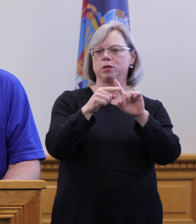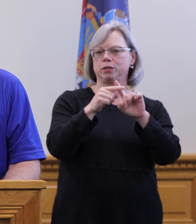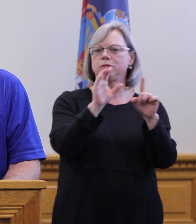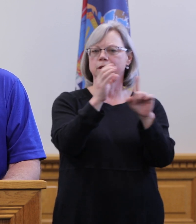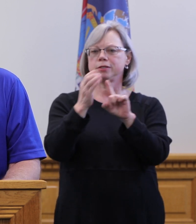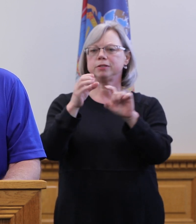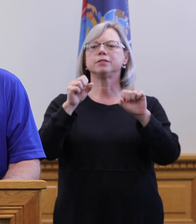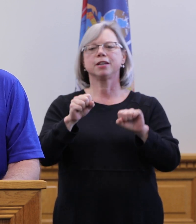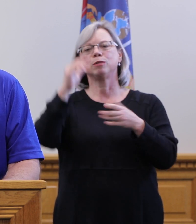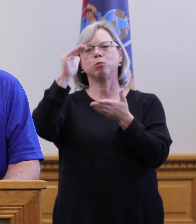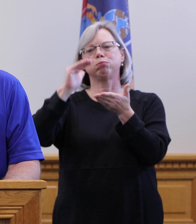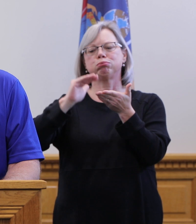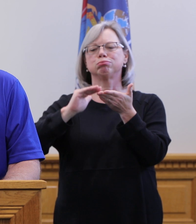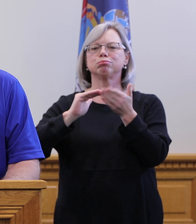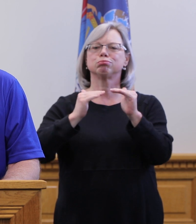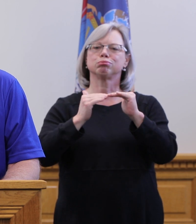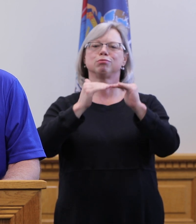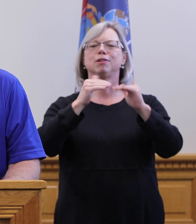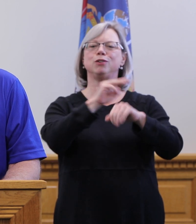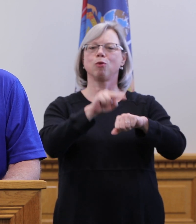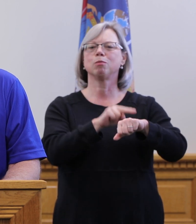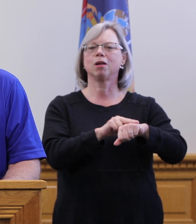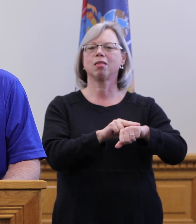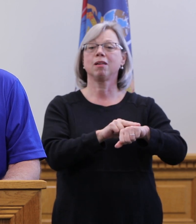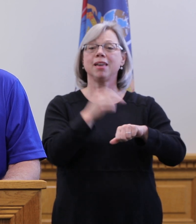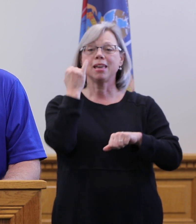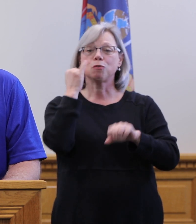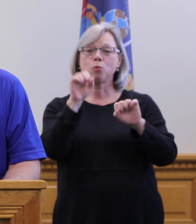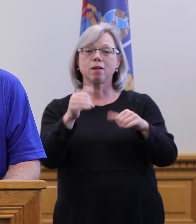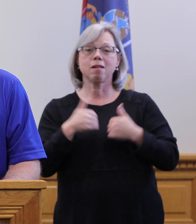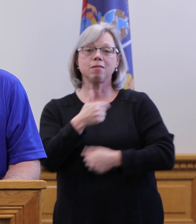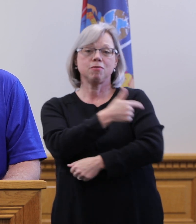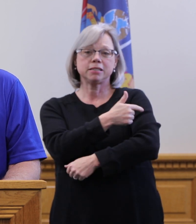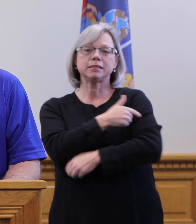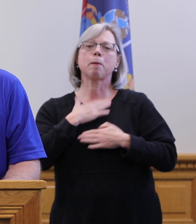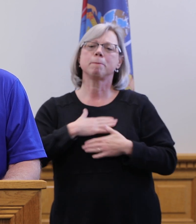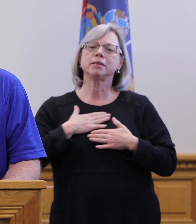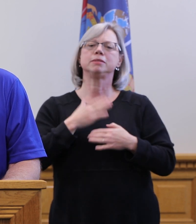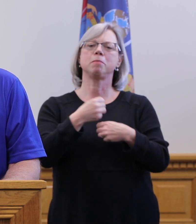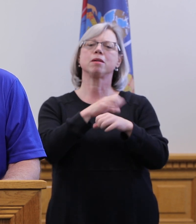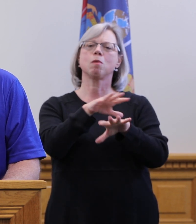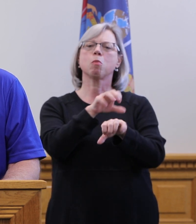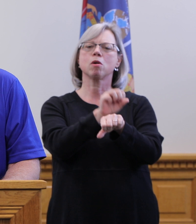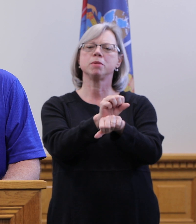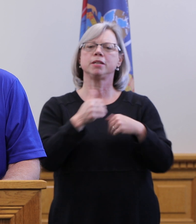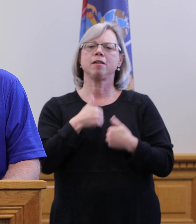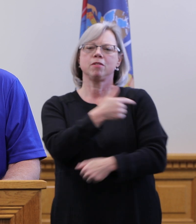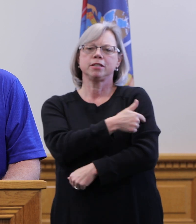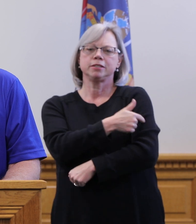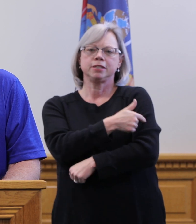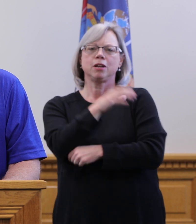normal. If you are eligible to receive the vaccine, please make an appointment today to get vaccinated. The